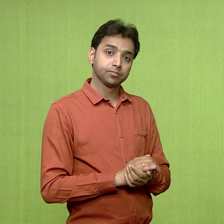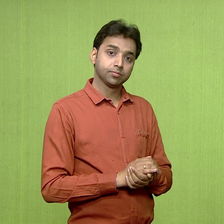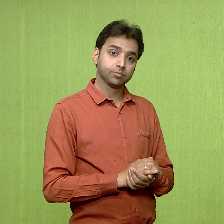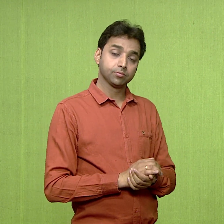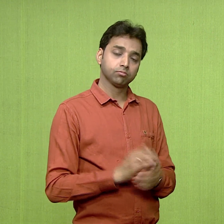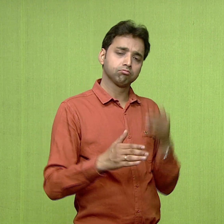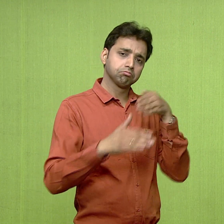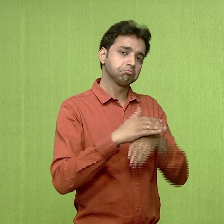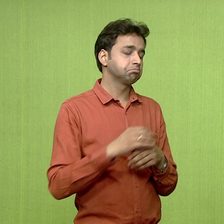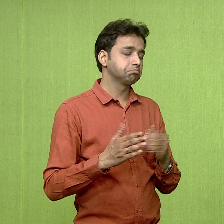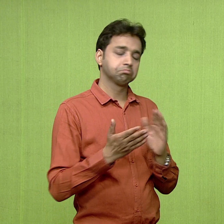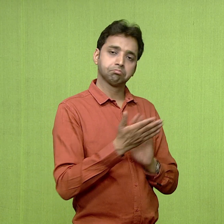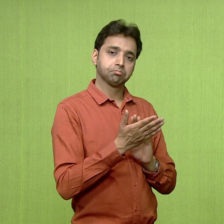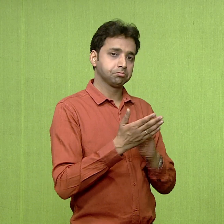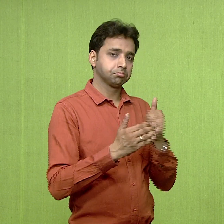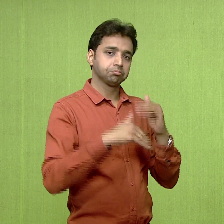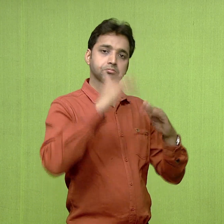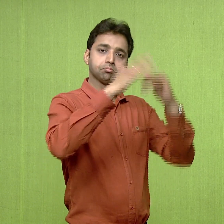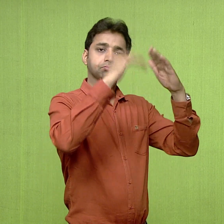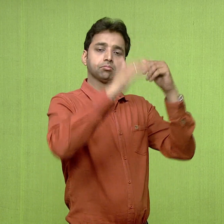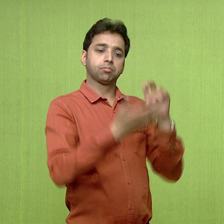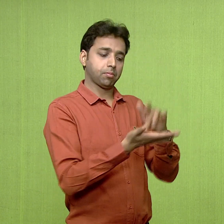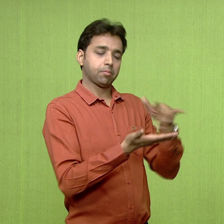also great development took place.